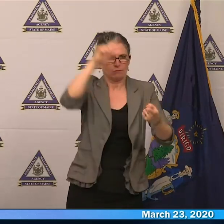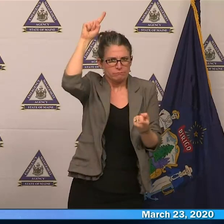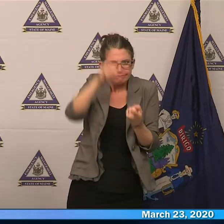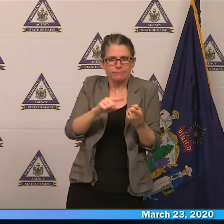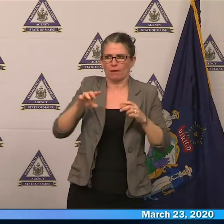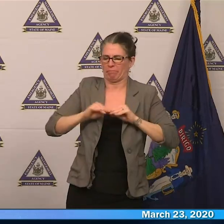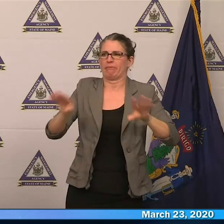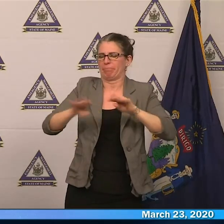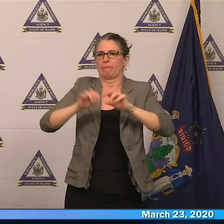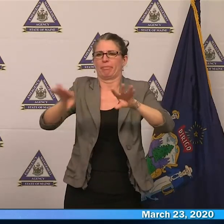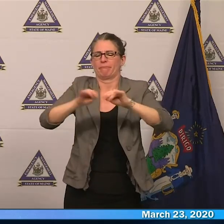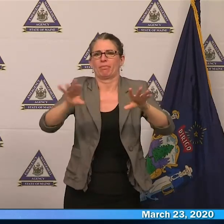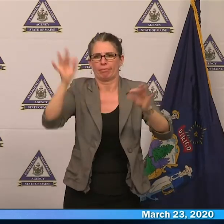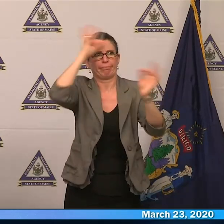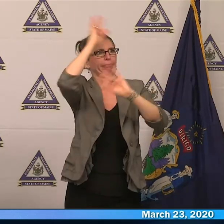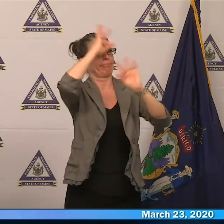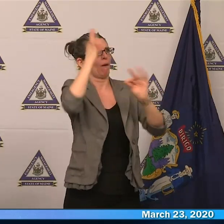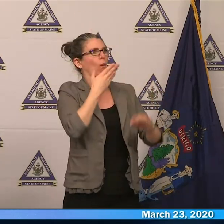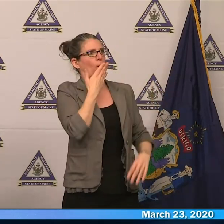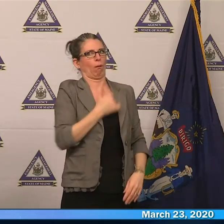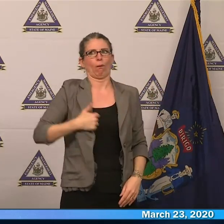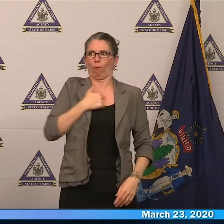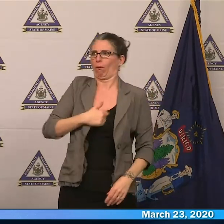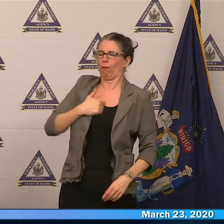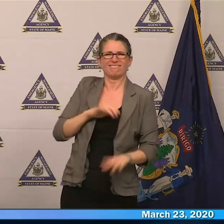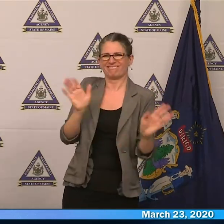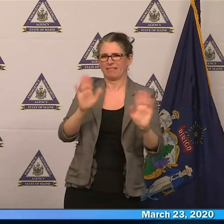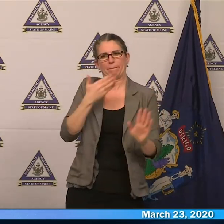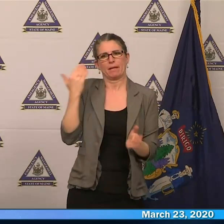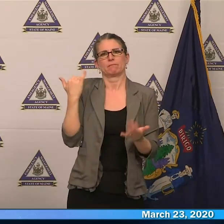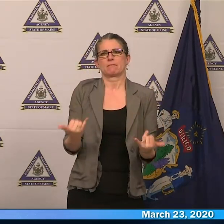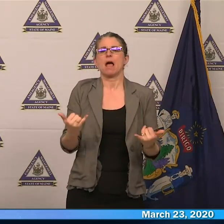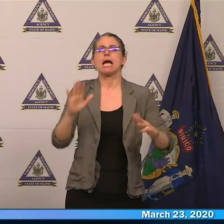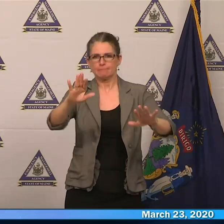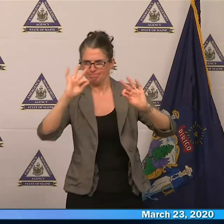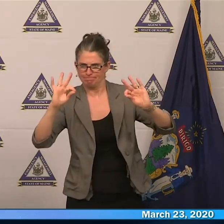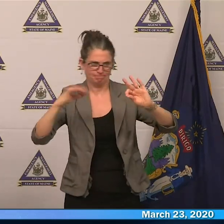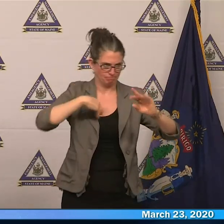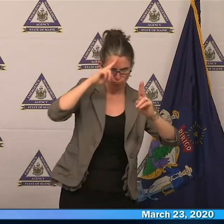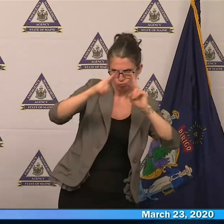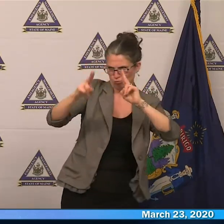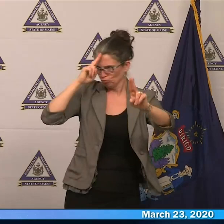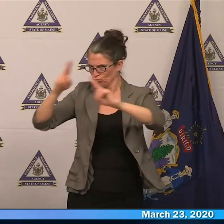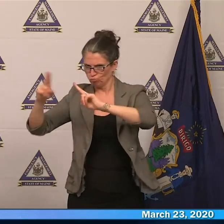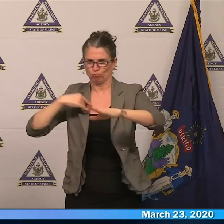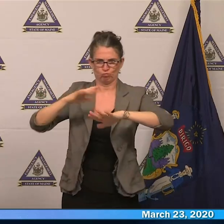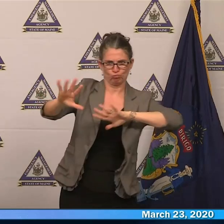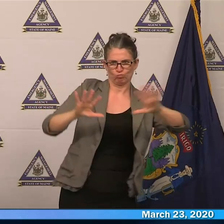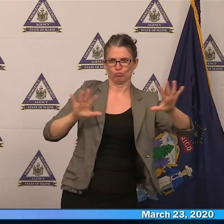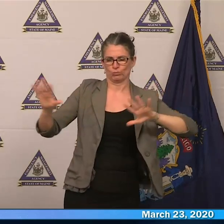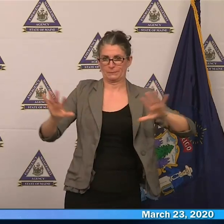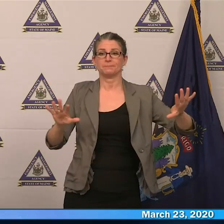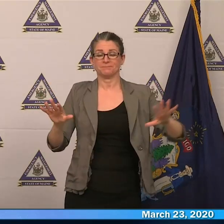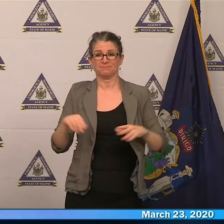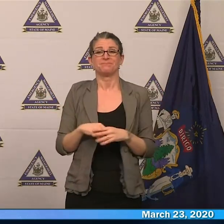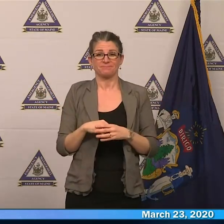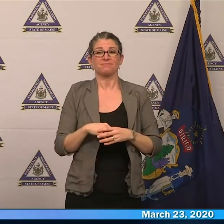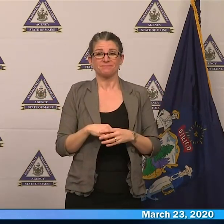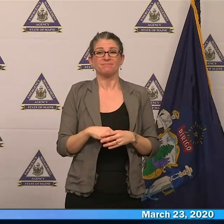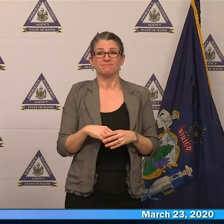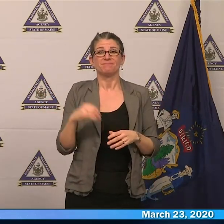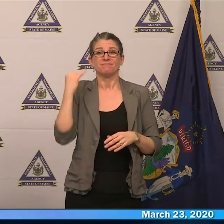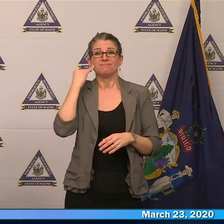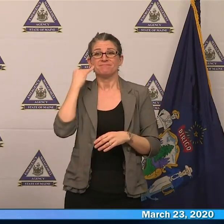until your county shows up on the board before you start practicing physical distancing, before you start